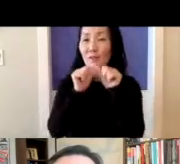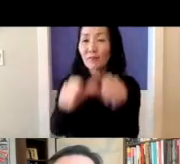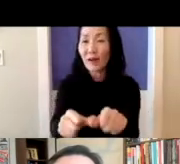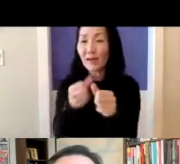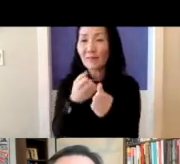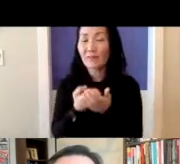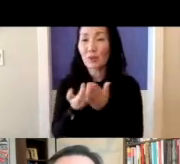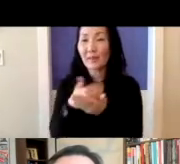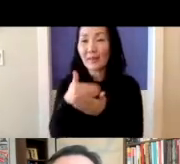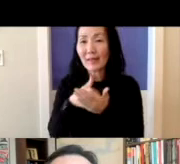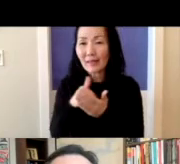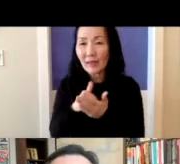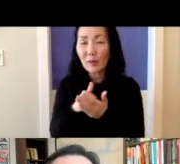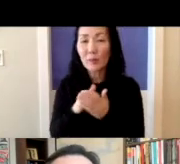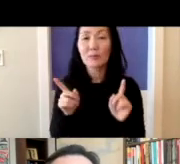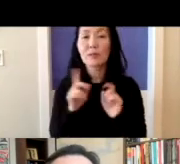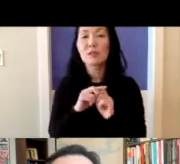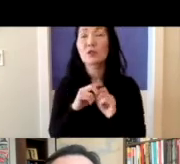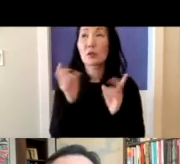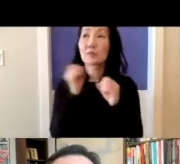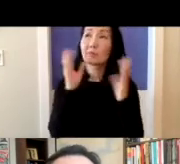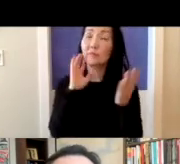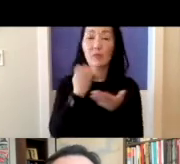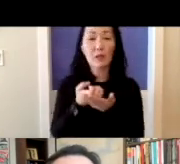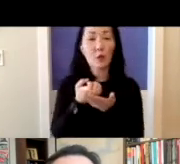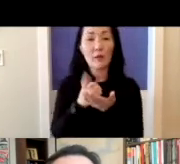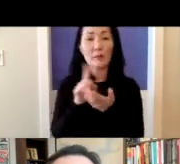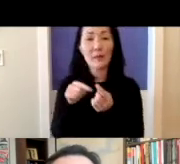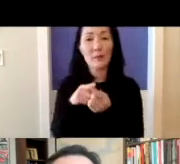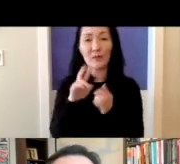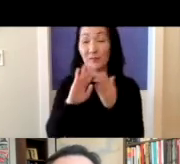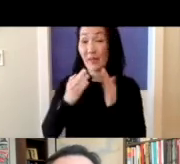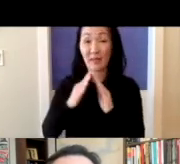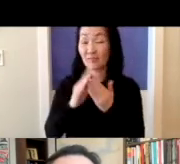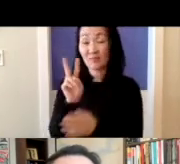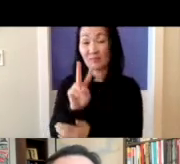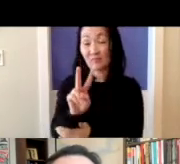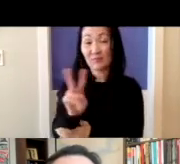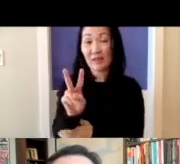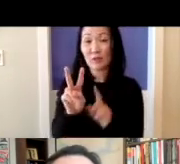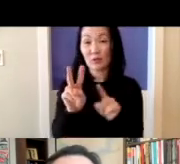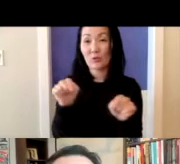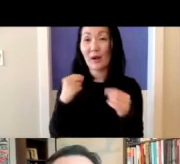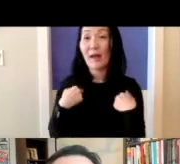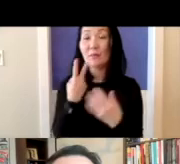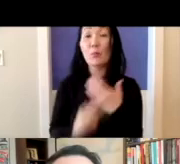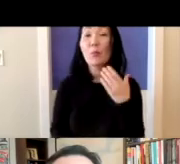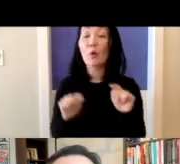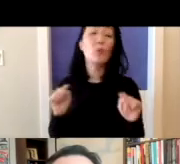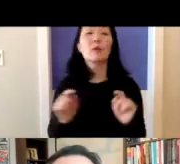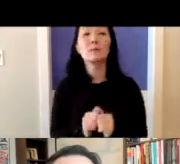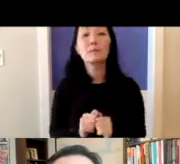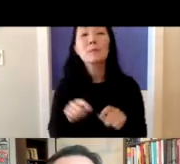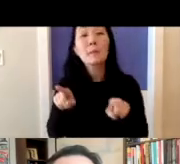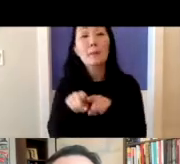comes together in thinking about the economy that makes the city of Vancouver. And from the city of Vancouver, Vancouver, it's also,